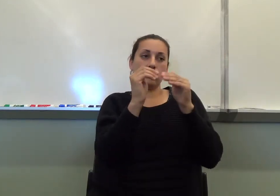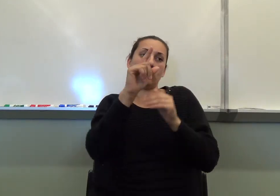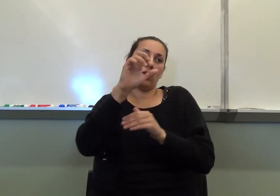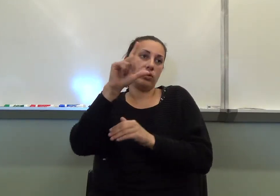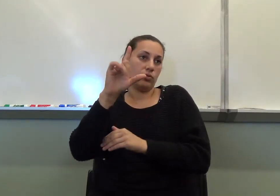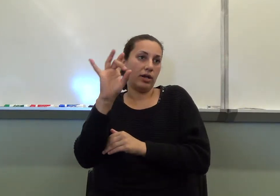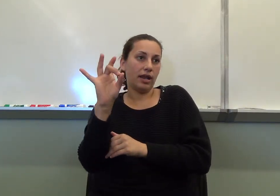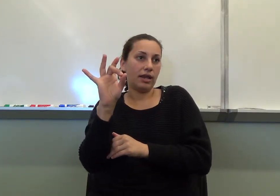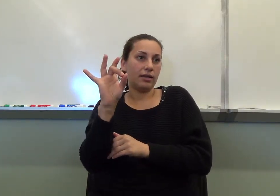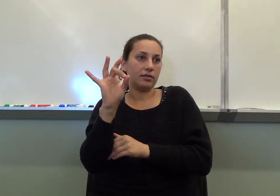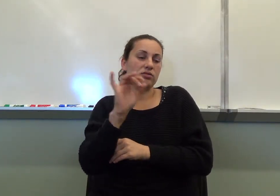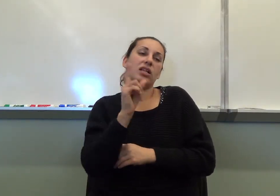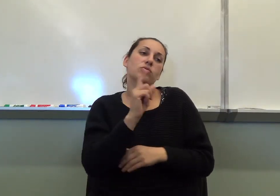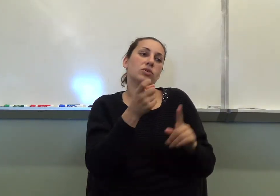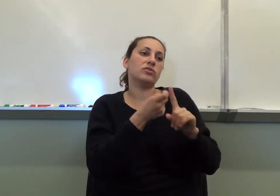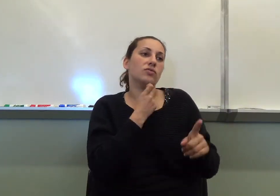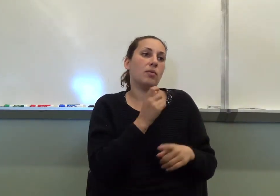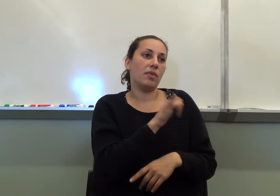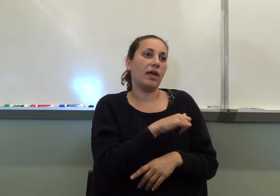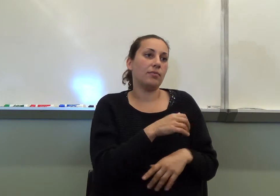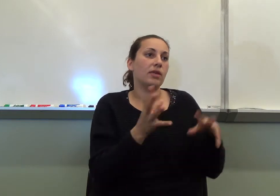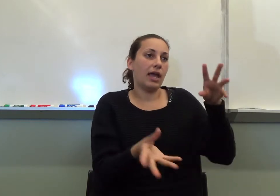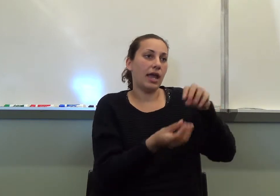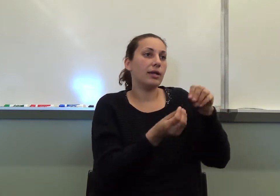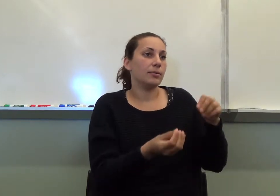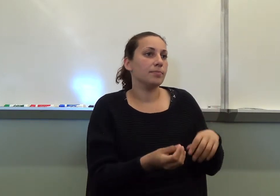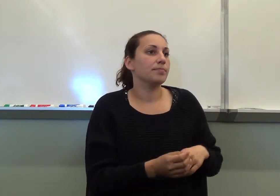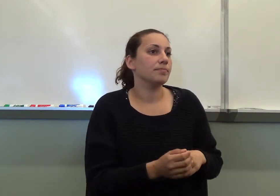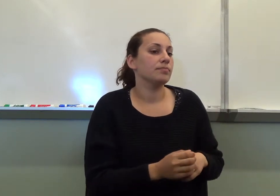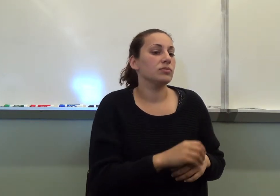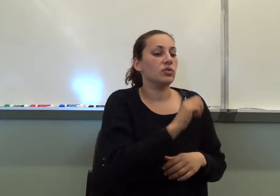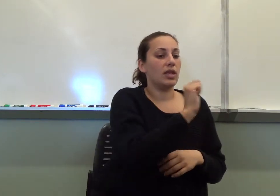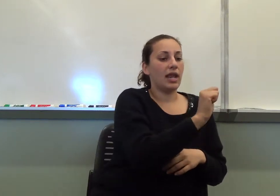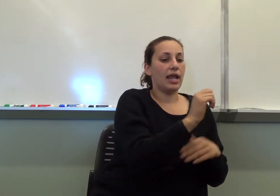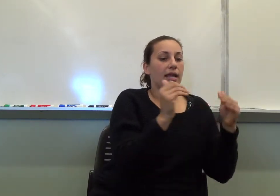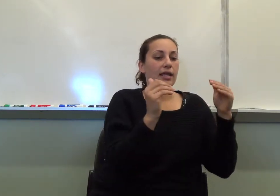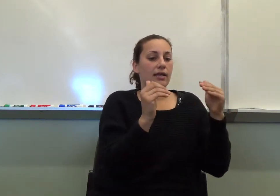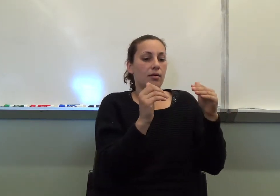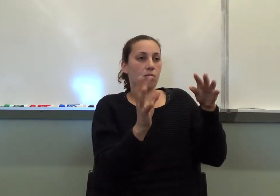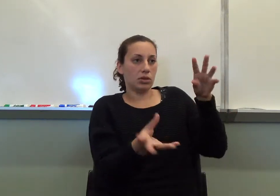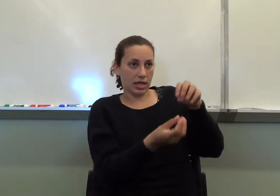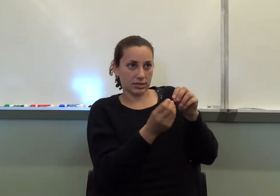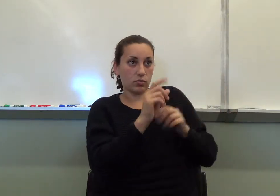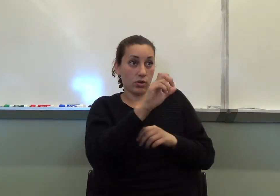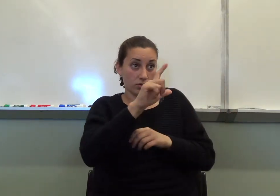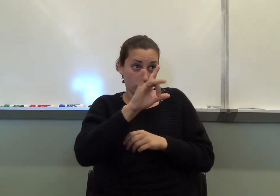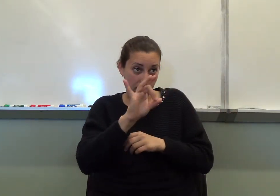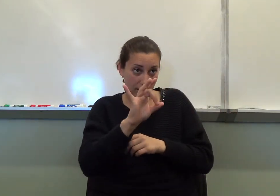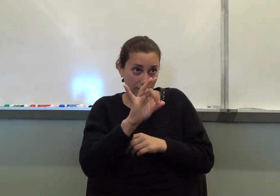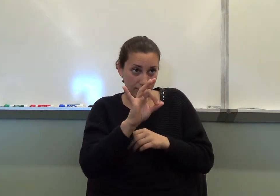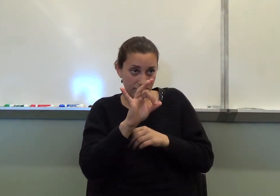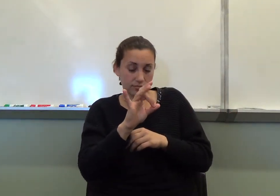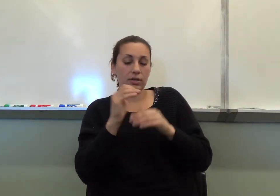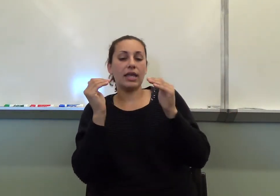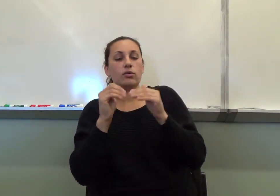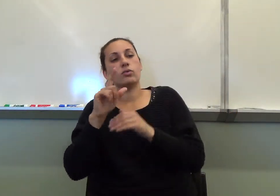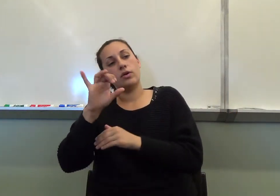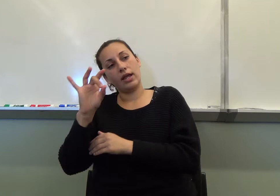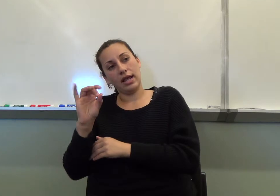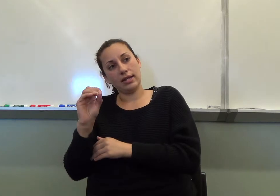from 180 gives you 50 degrees. So that's what A is. Now, because you know 50